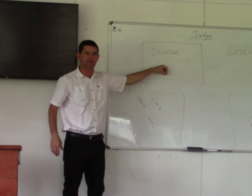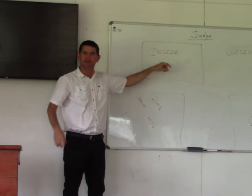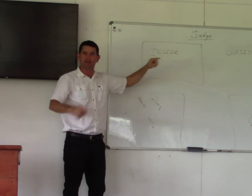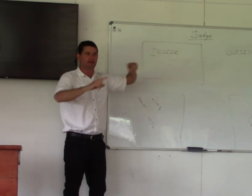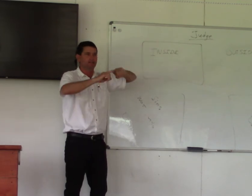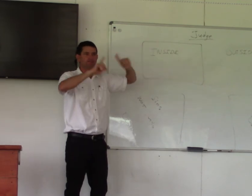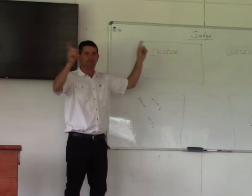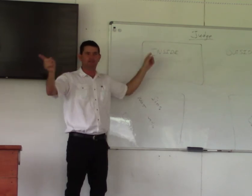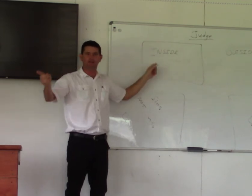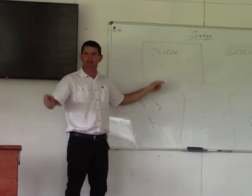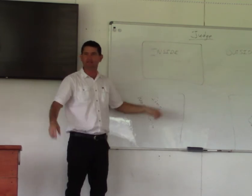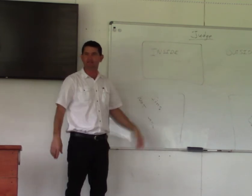It's very different.